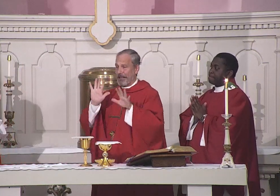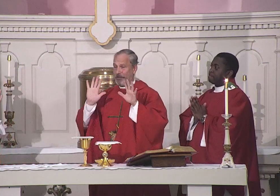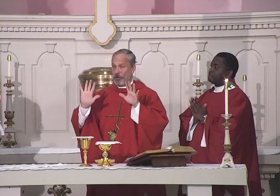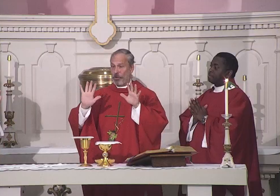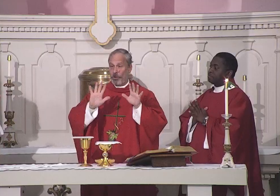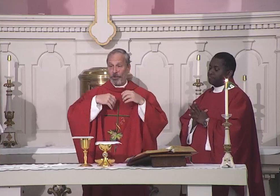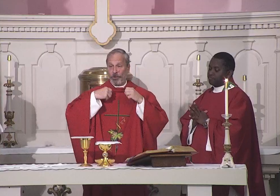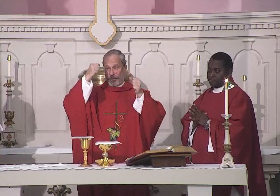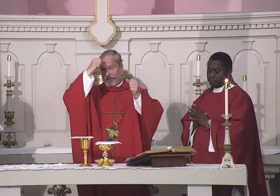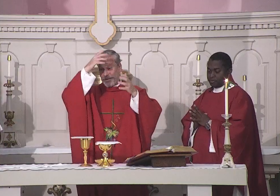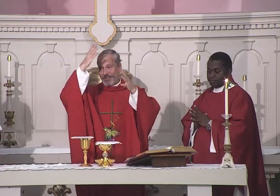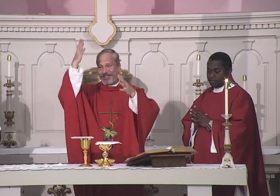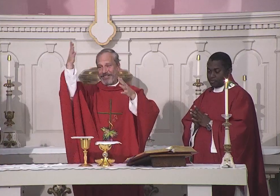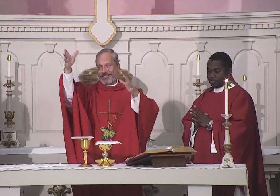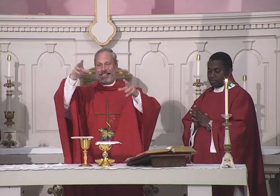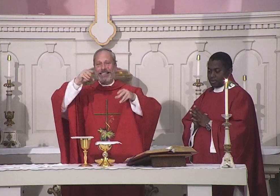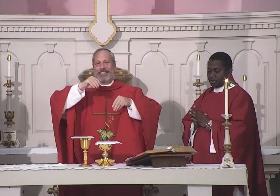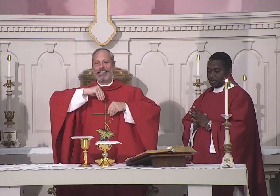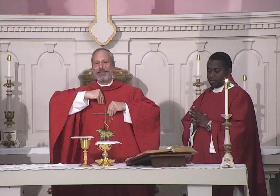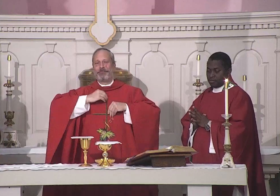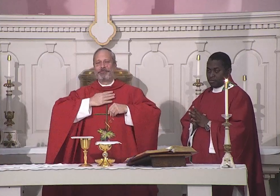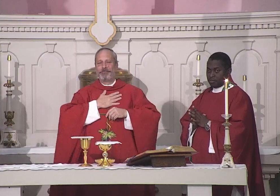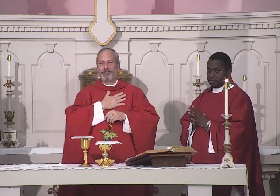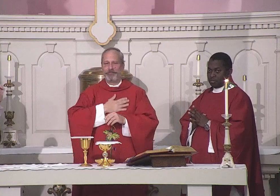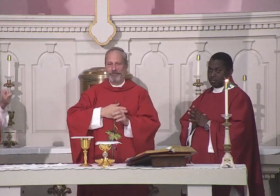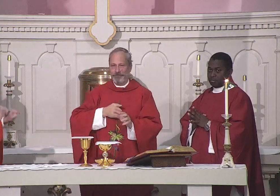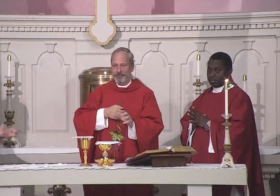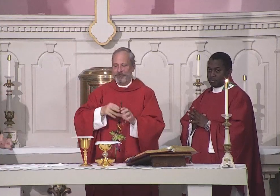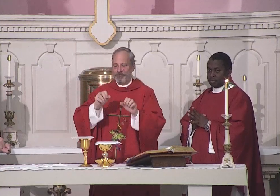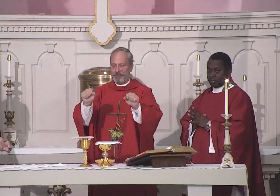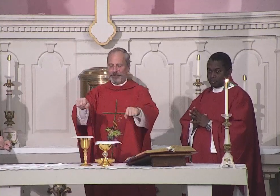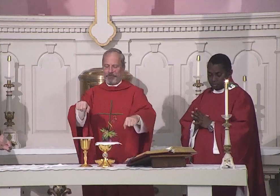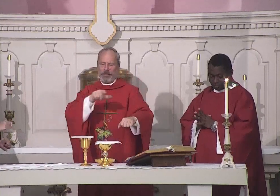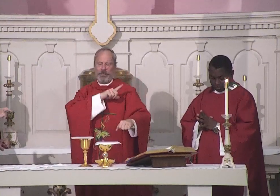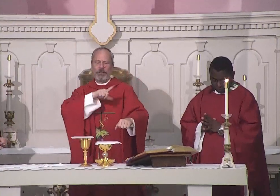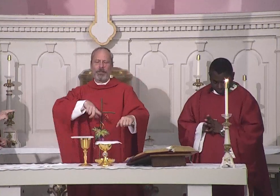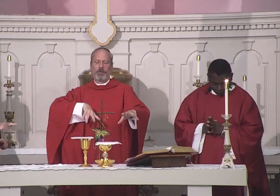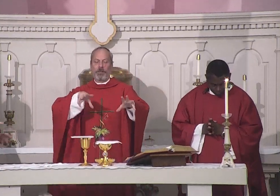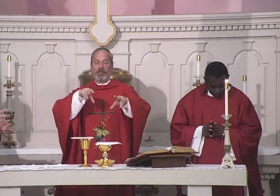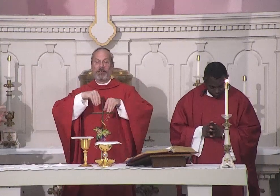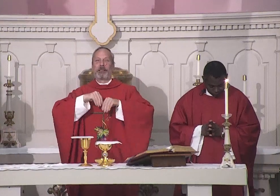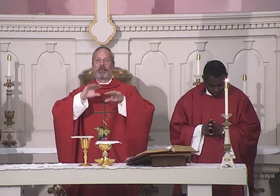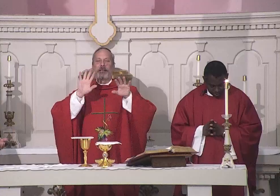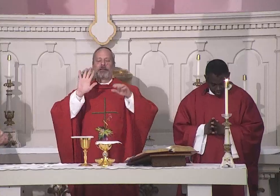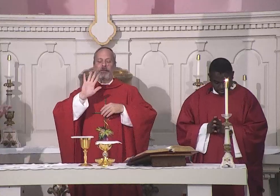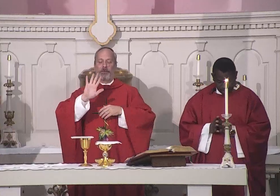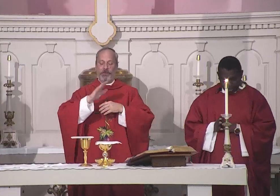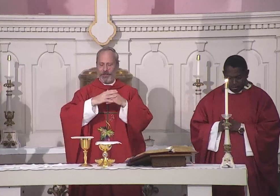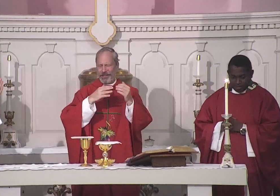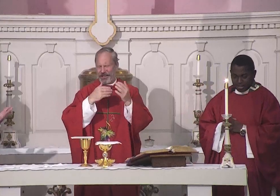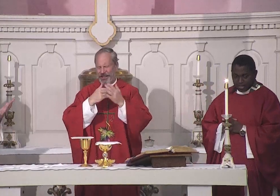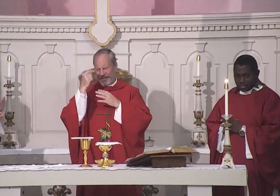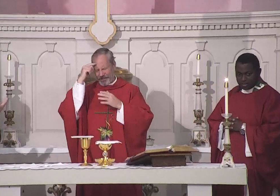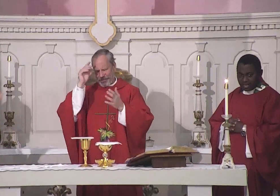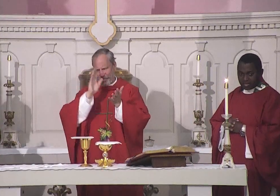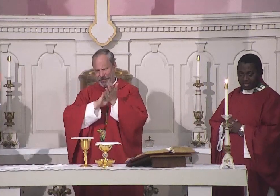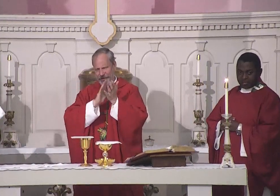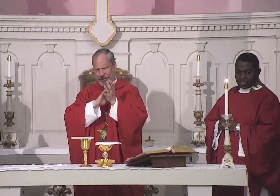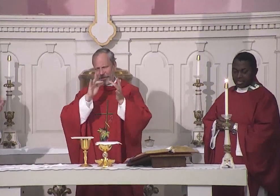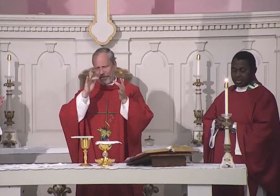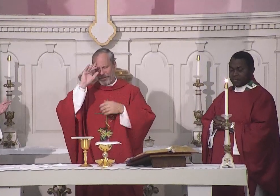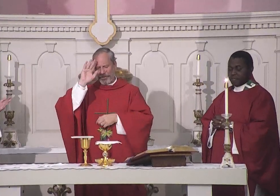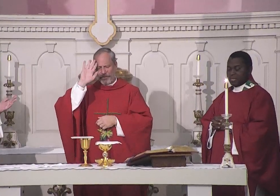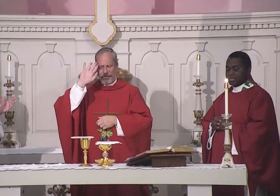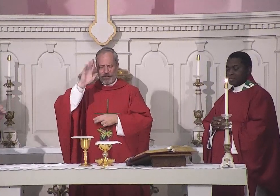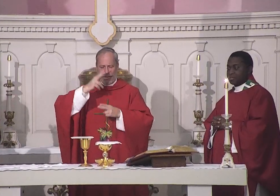Pray, brothers and sisters, that my sacrifice and yours may be acceptable to God, the Almighty Father. May the Lord